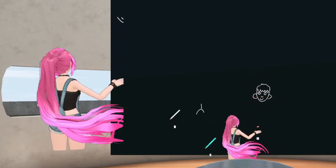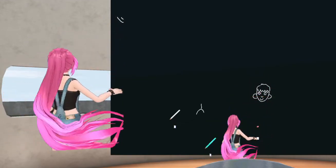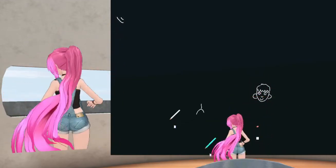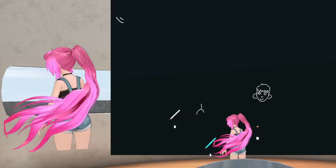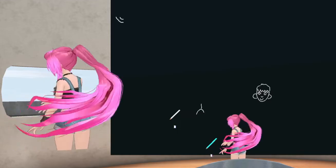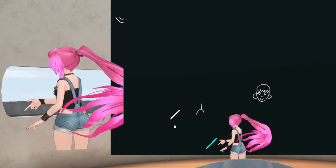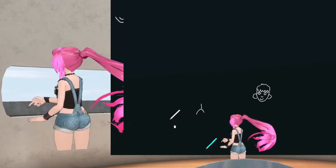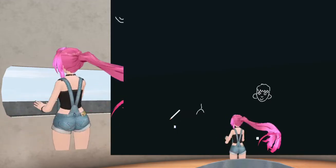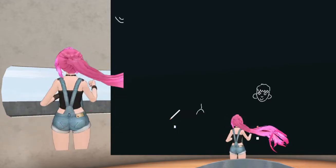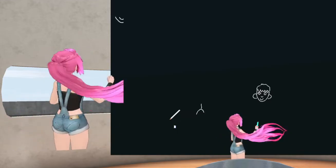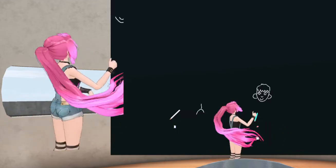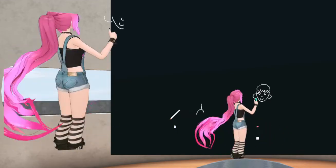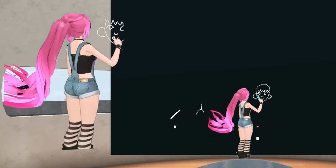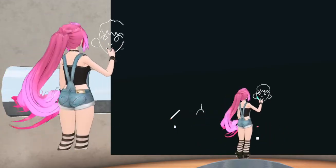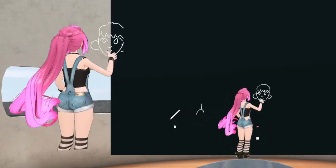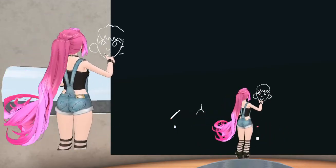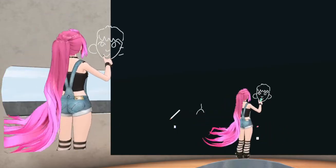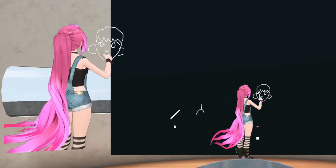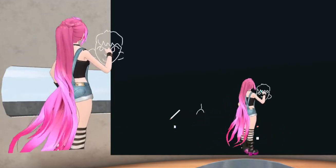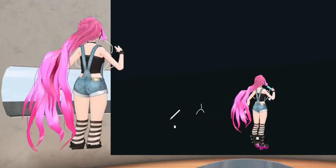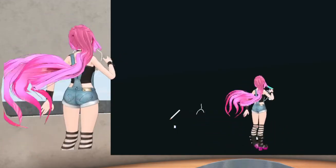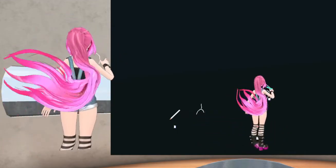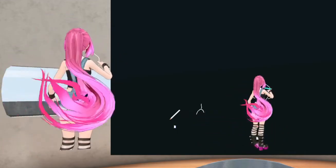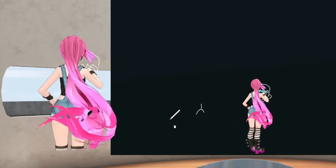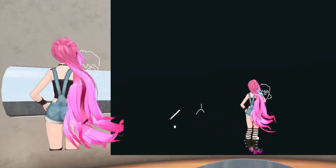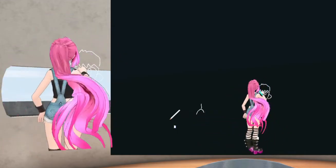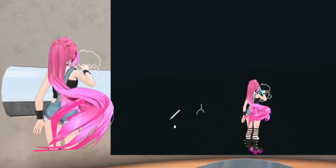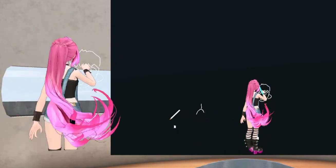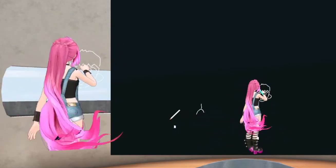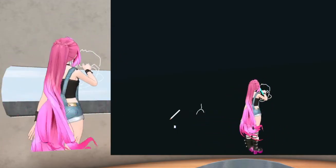Last exercise. We're gonna build on this.